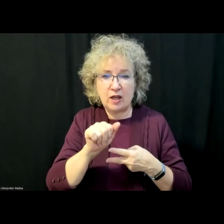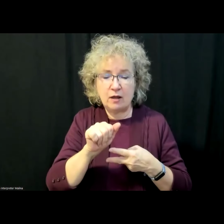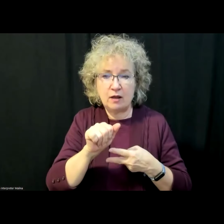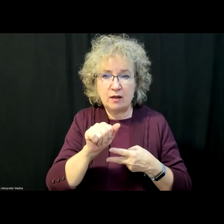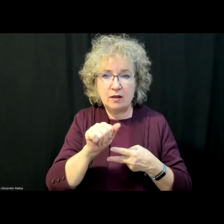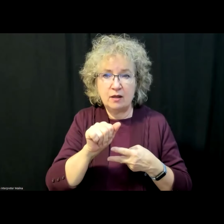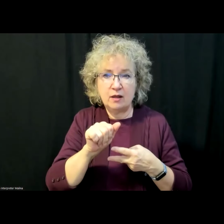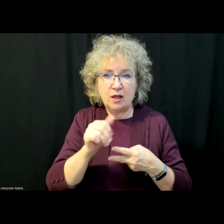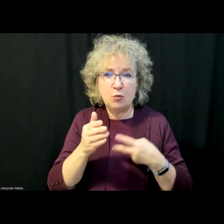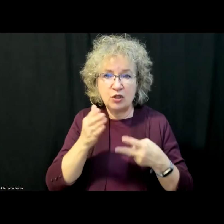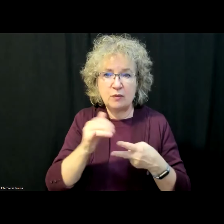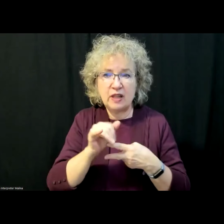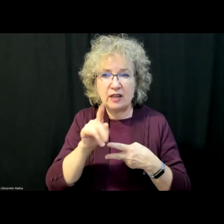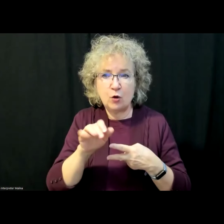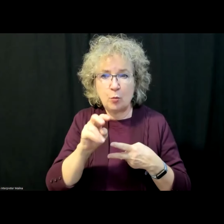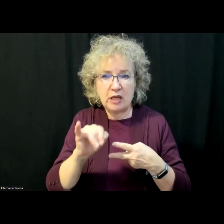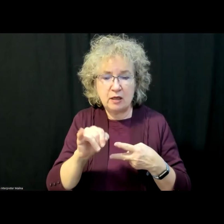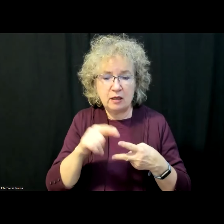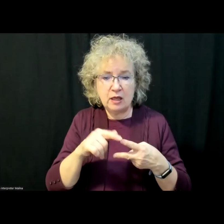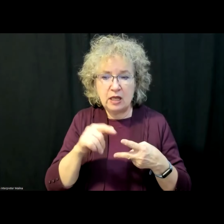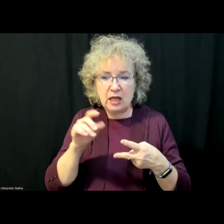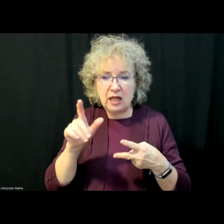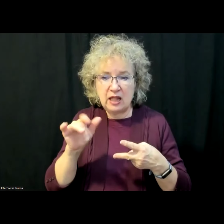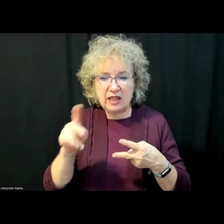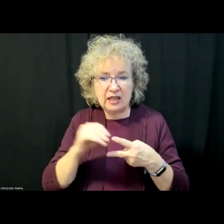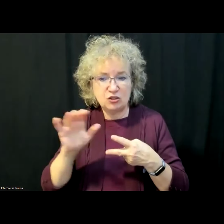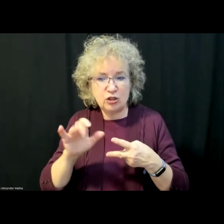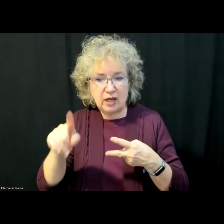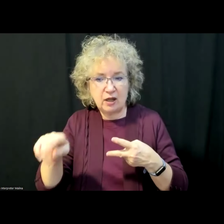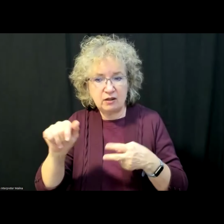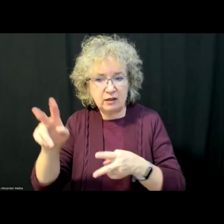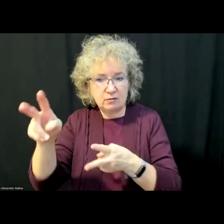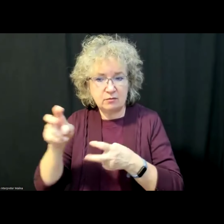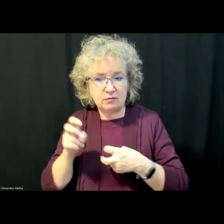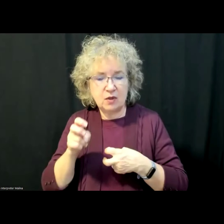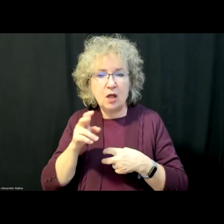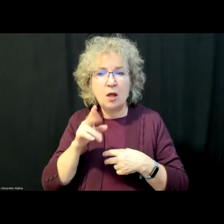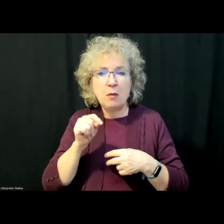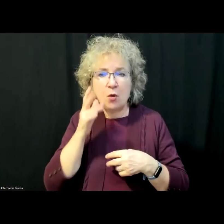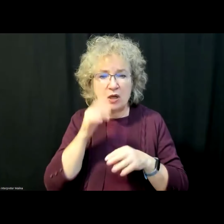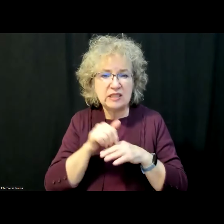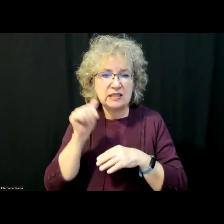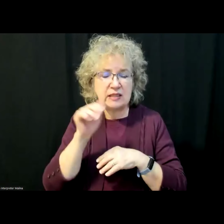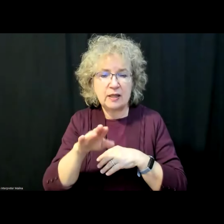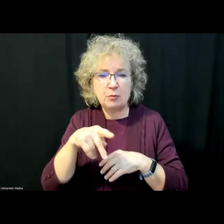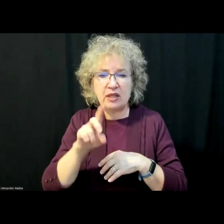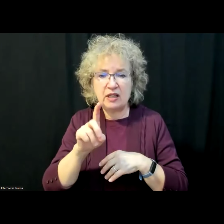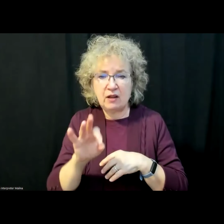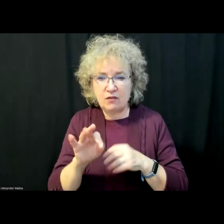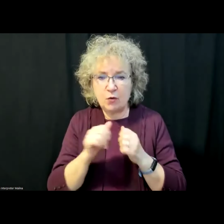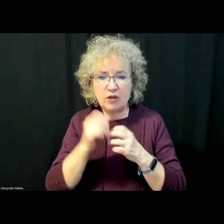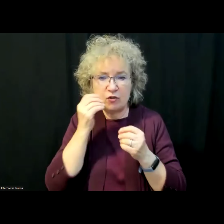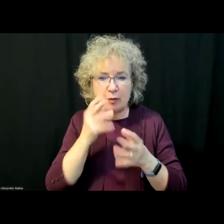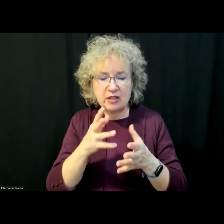is actually available by link in the chat that you can utilize otherwise i will get that pdf out with the information again